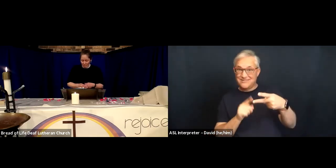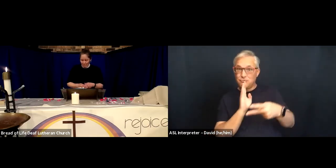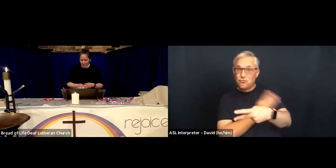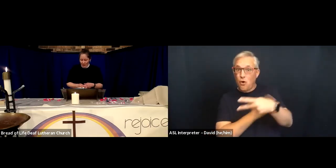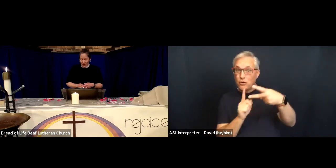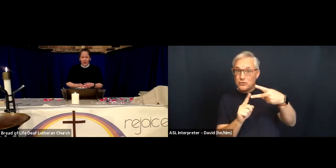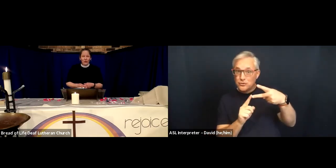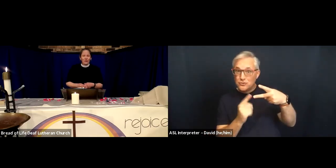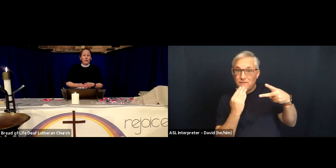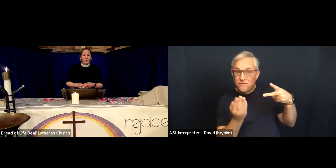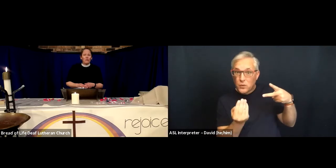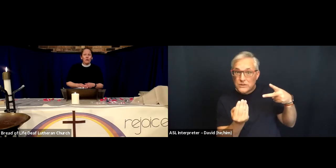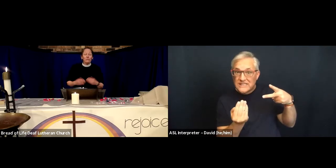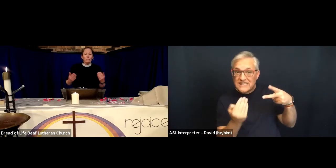14,